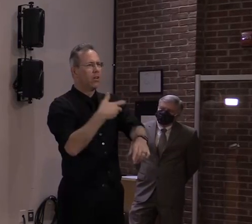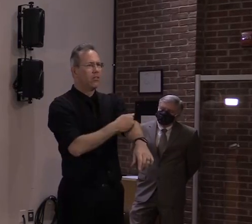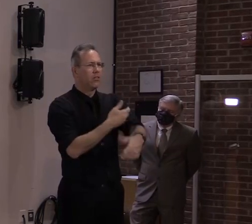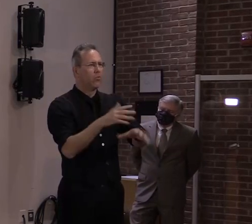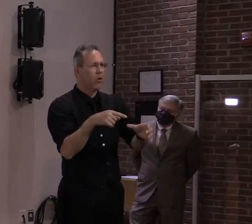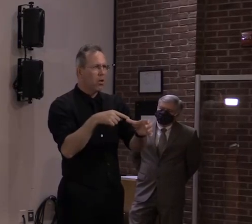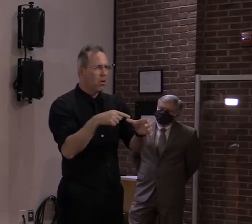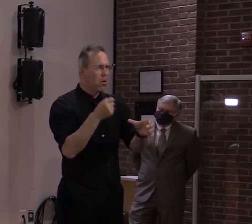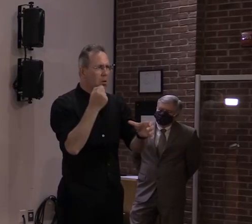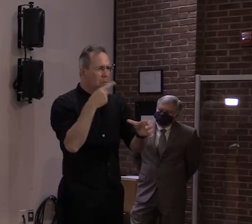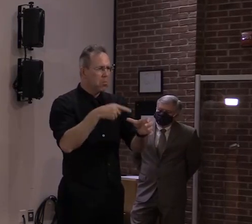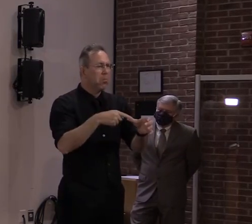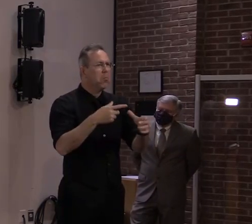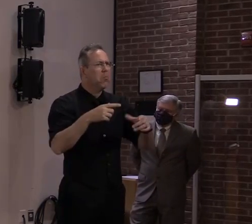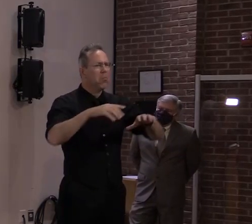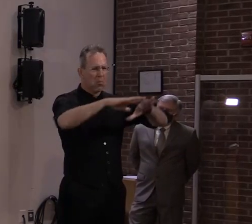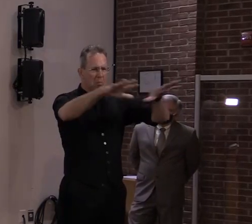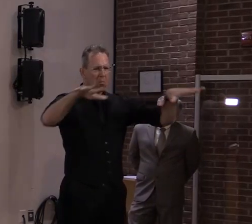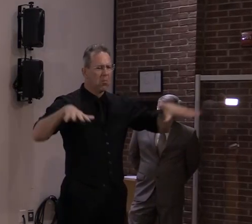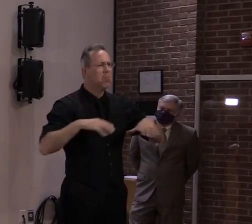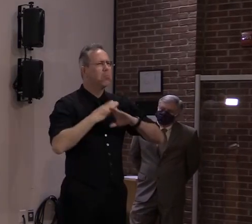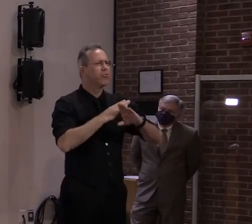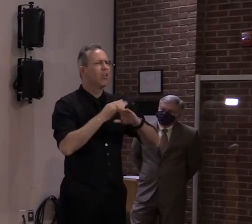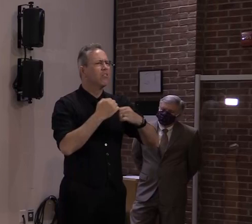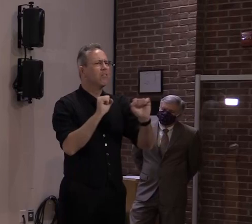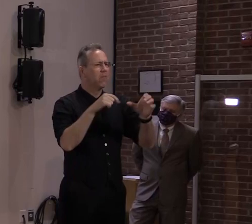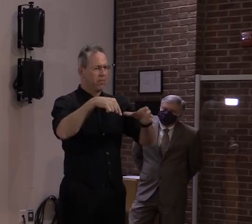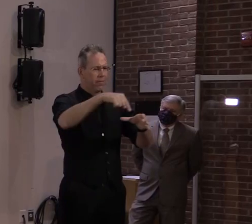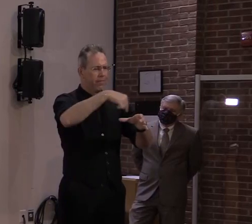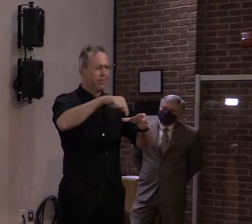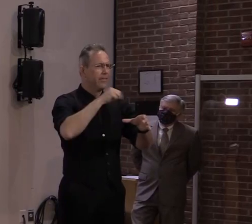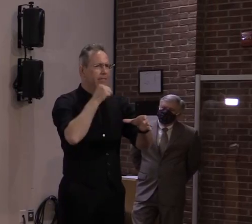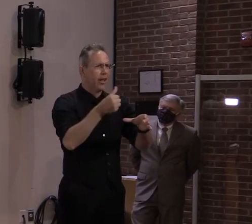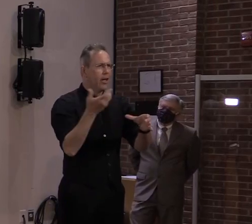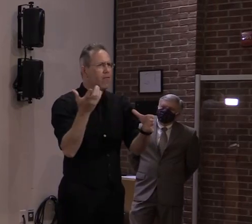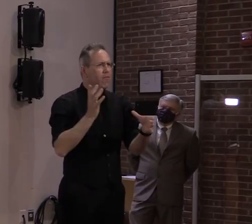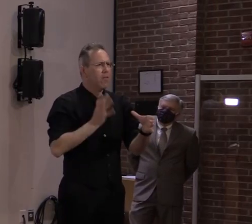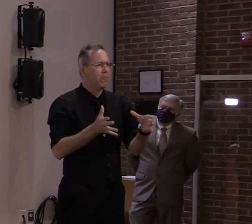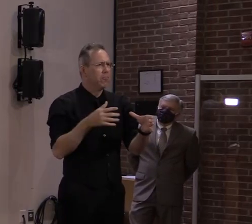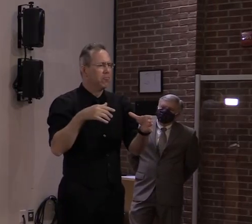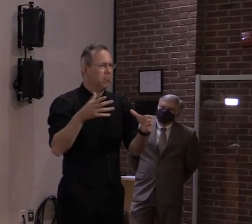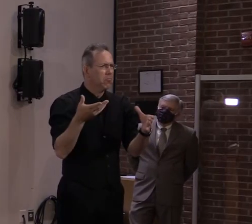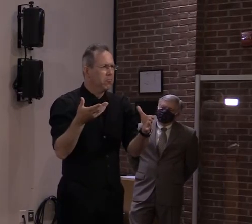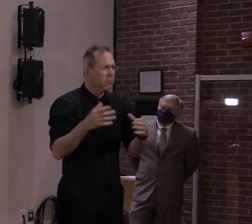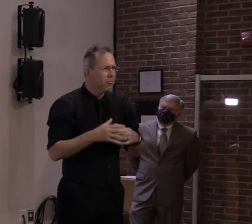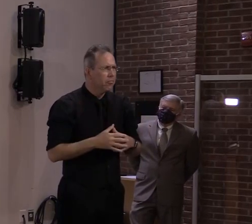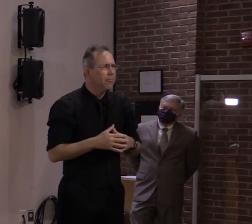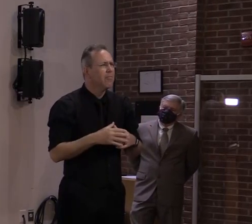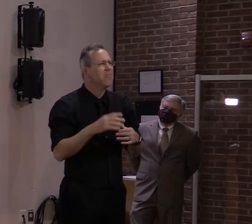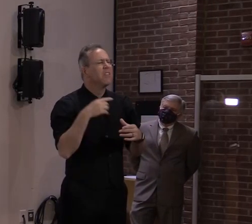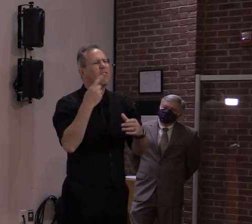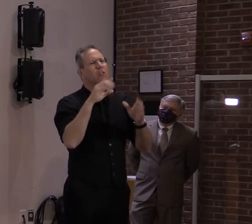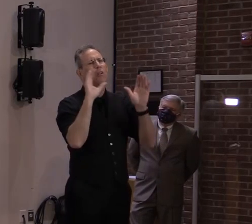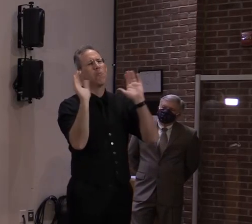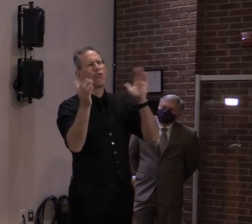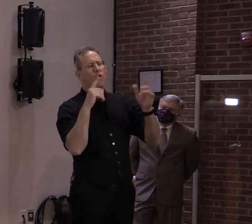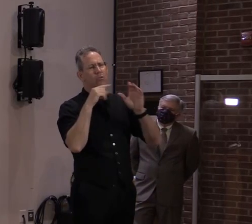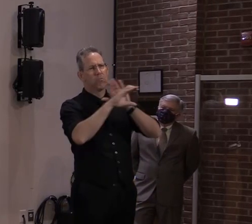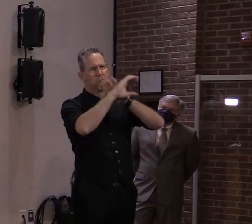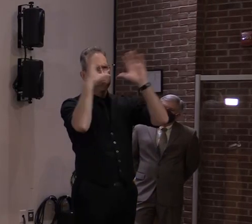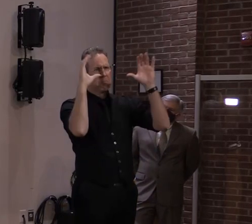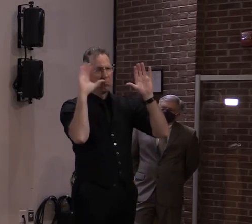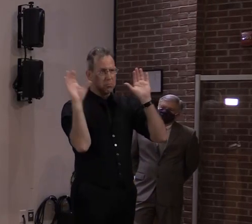the experience, and this is a reasonably but not totally fair comparison. If you look at the experience with